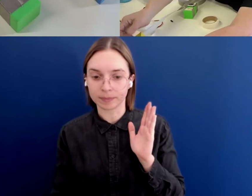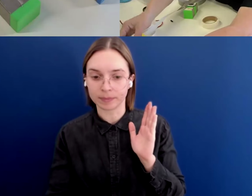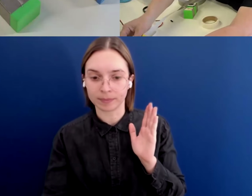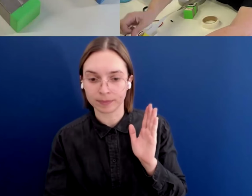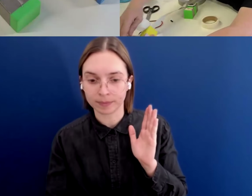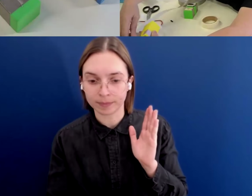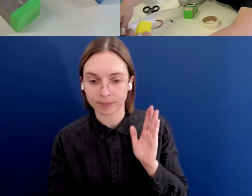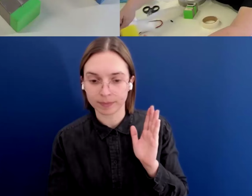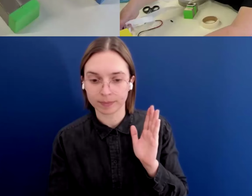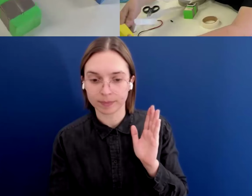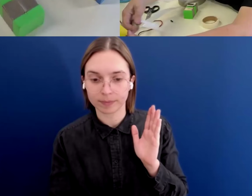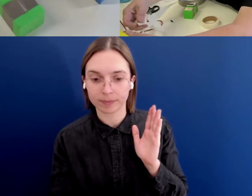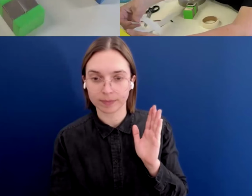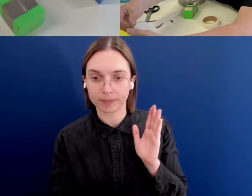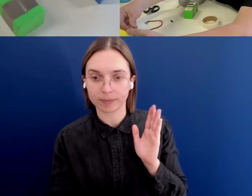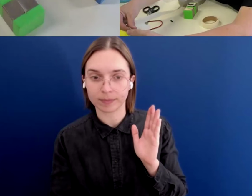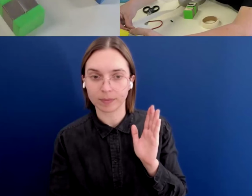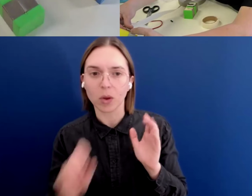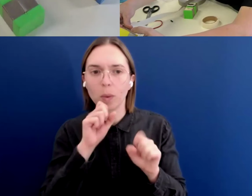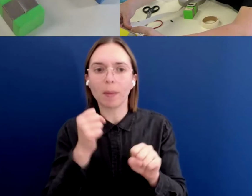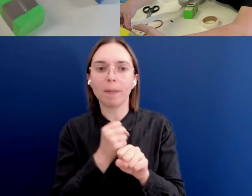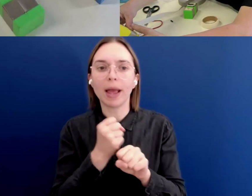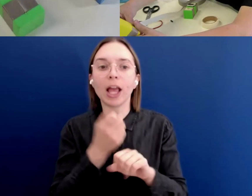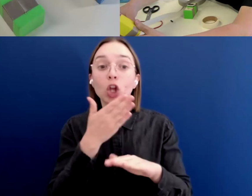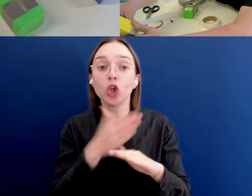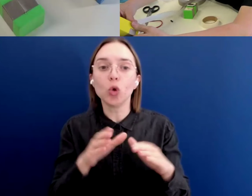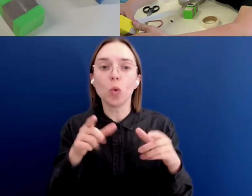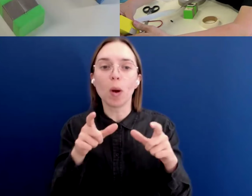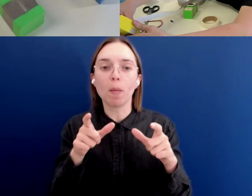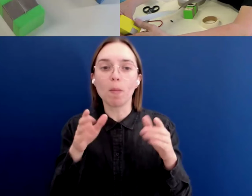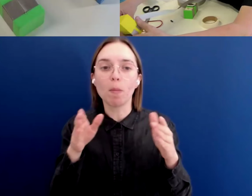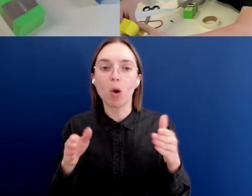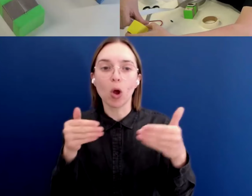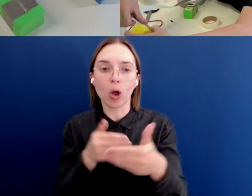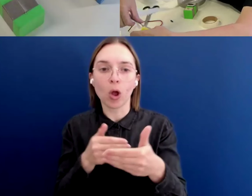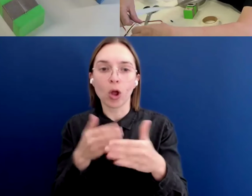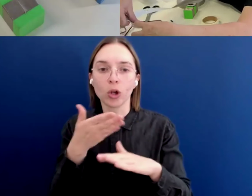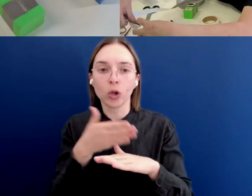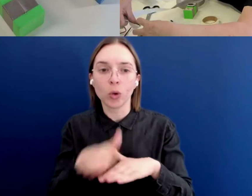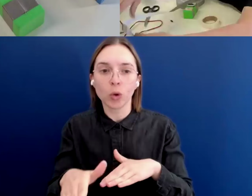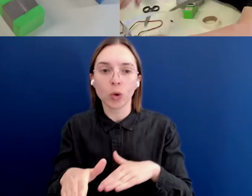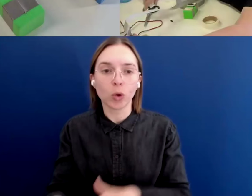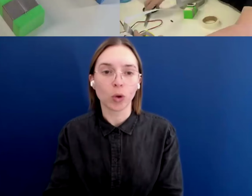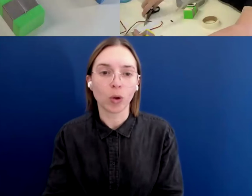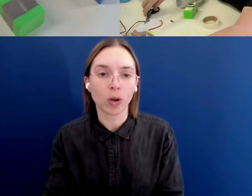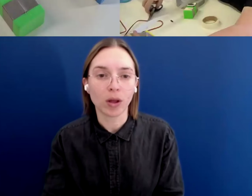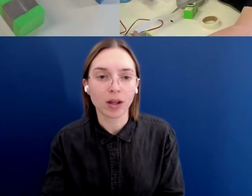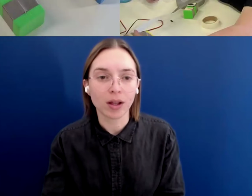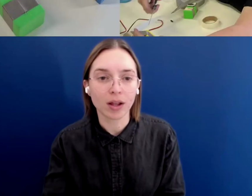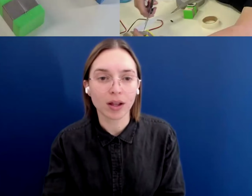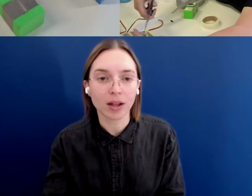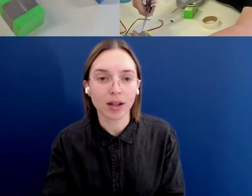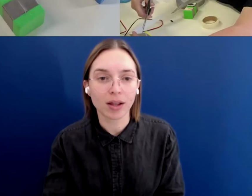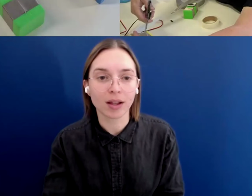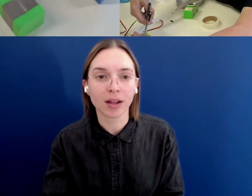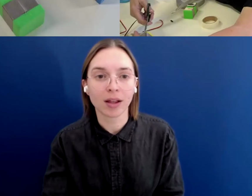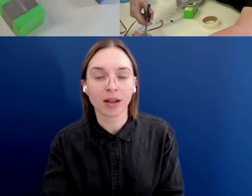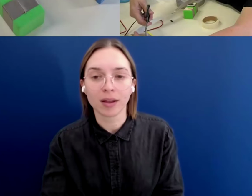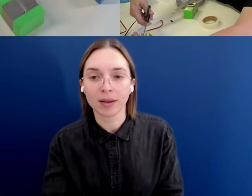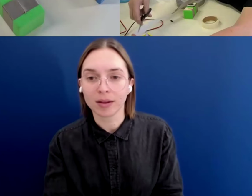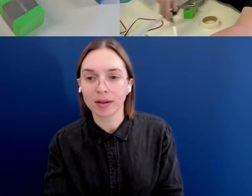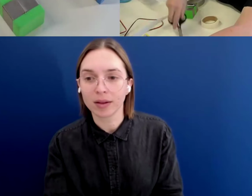let's make we'll just make a new block. Okay, so this was working yesterday. Something's gone wrong. Oh no, what do? Make a new one.